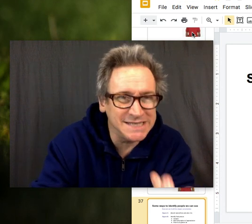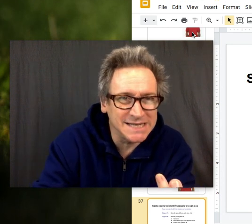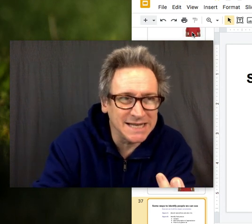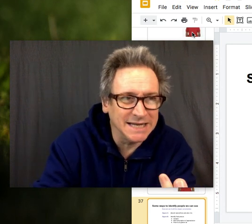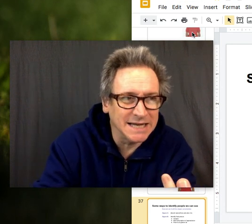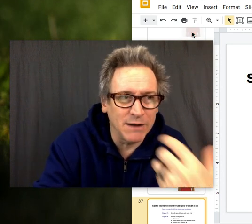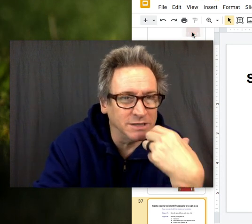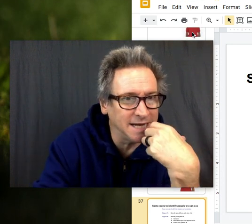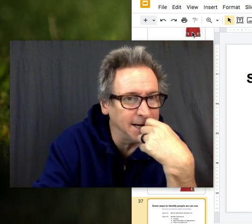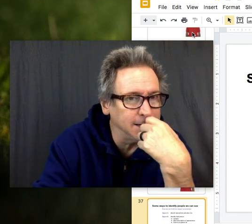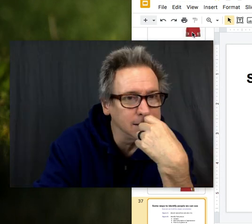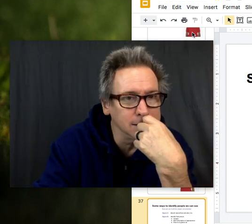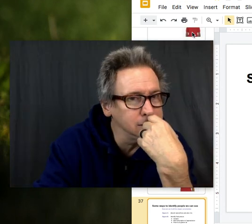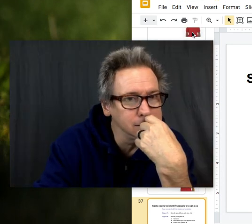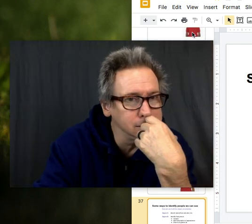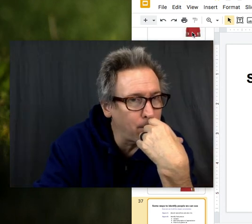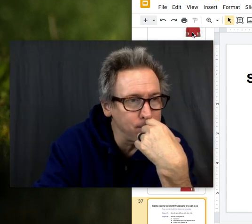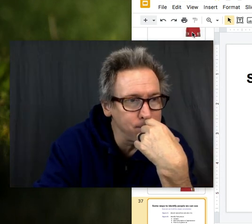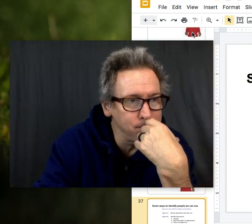So this is a thing I would say,